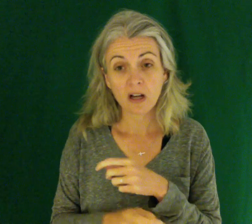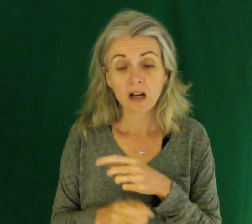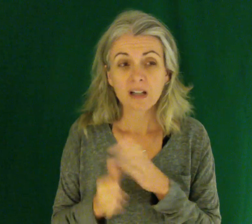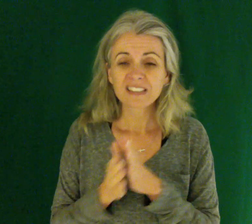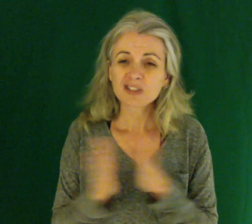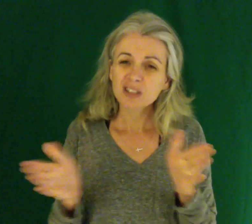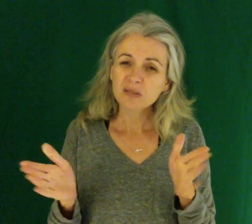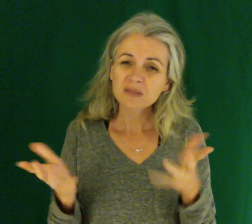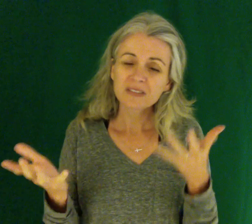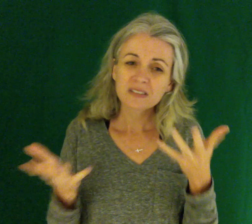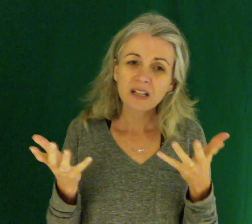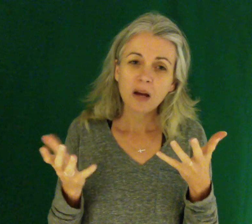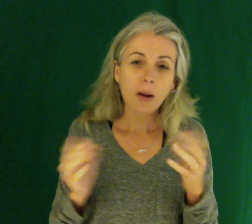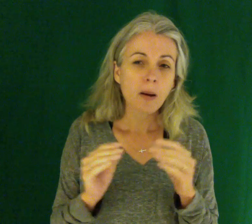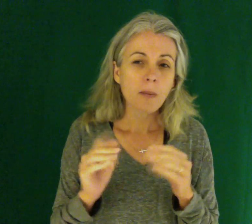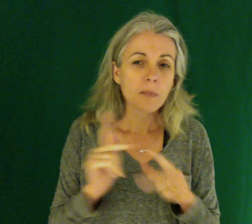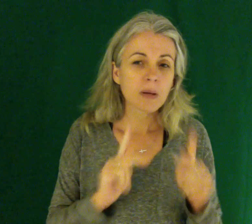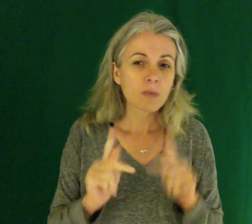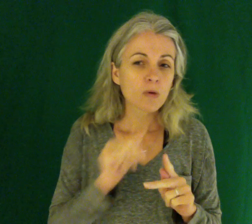no one does any of these things